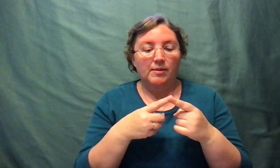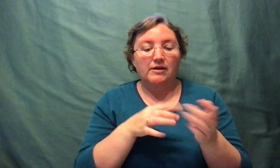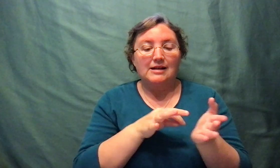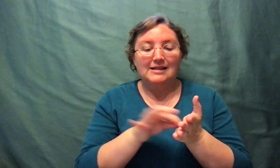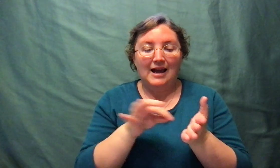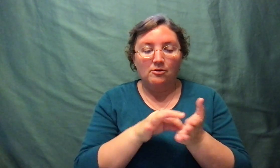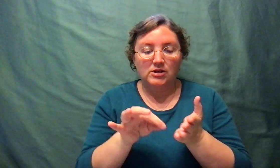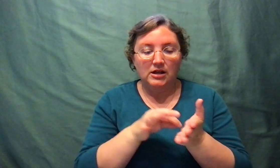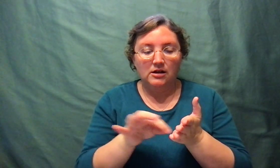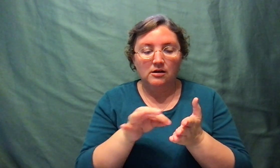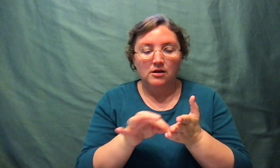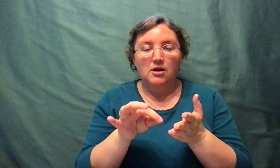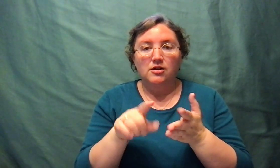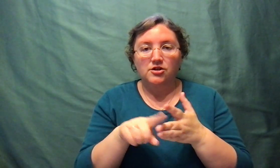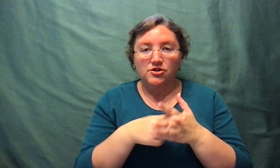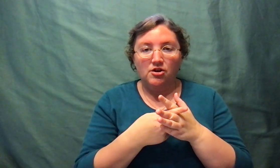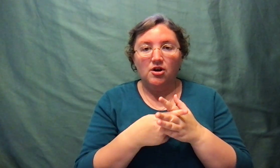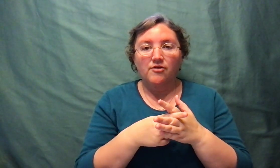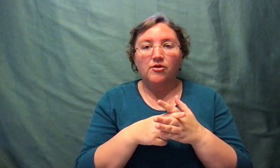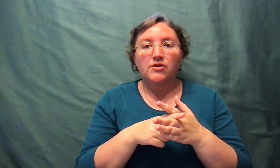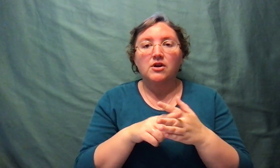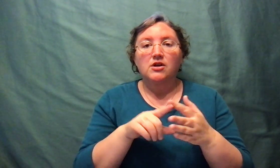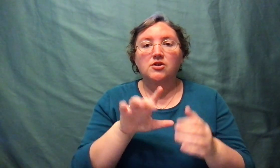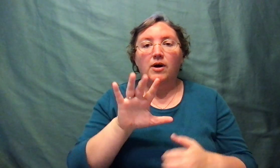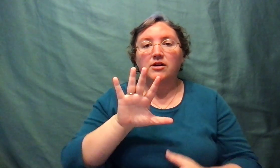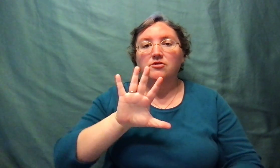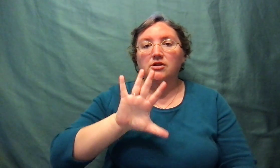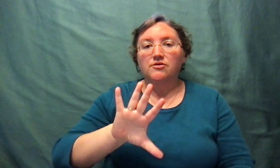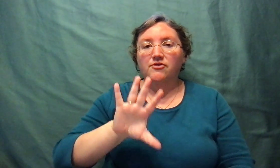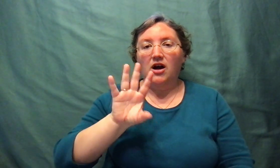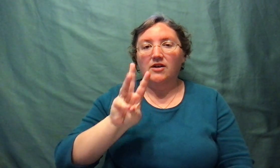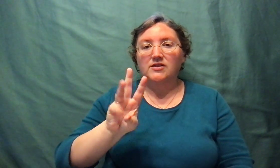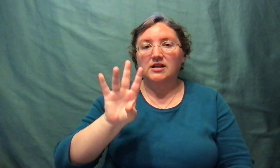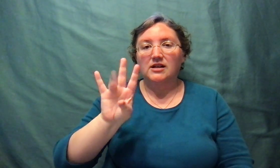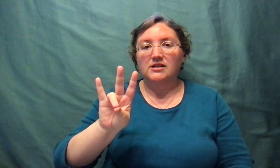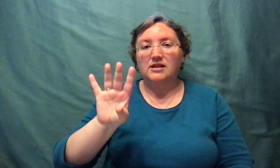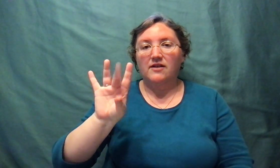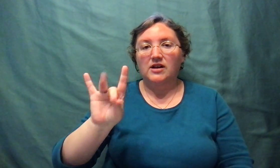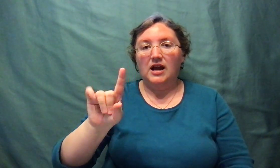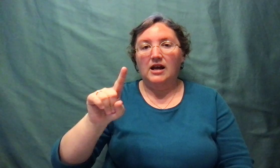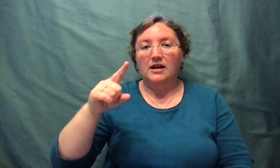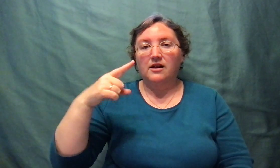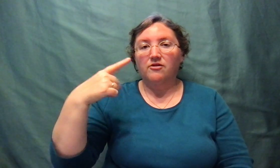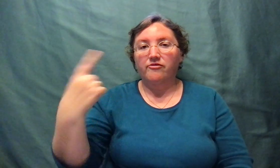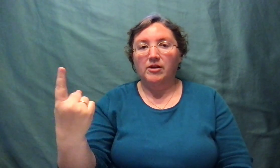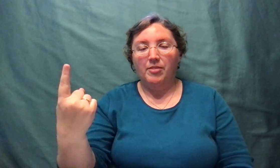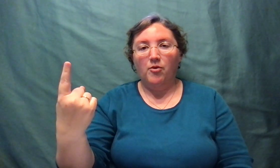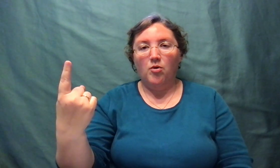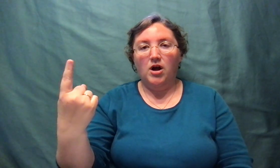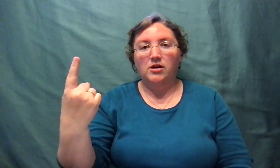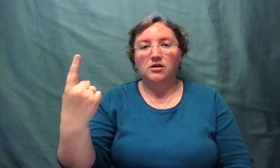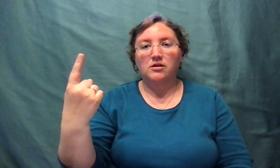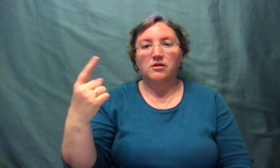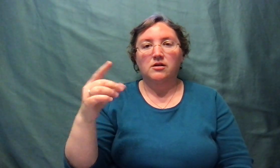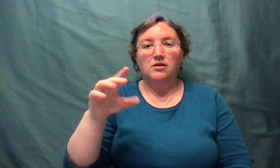about is counting to start off with. So I usually do 5, 6, 7, 8, and then I'll flip the 1 so